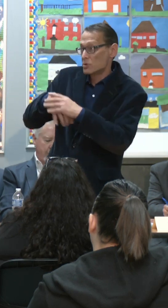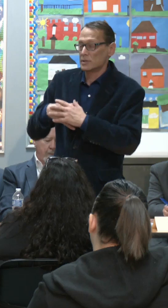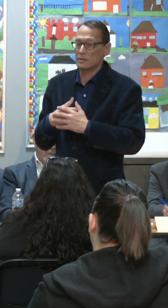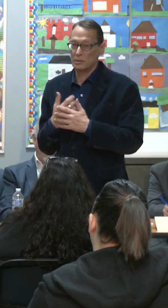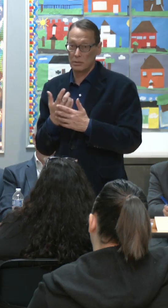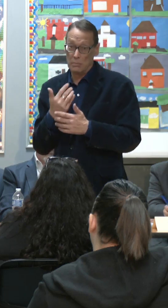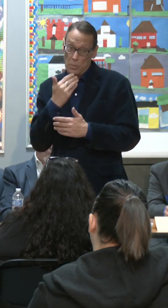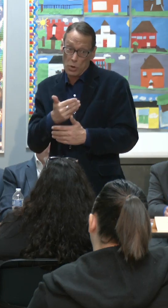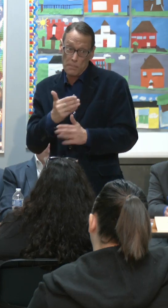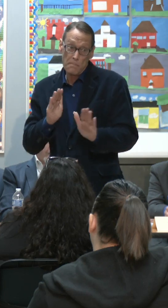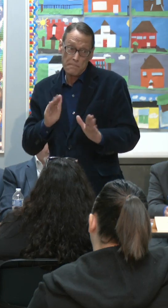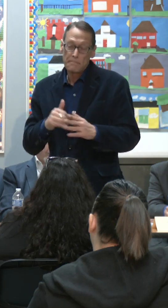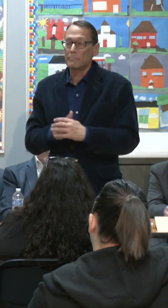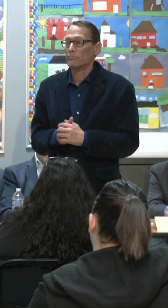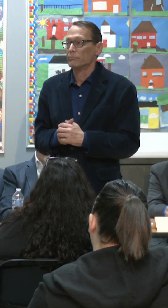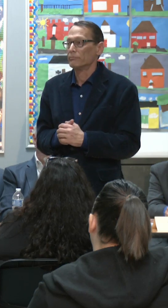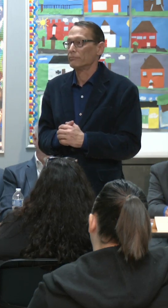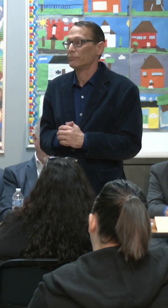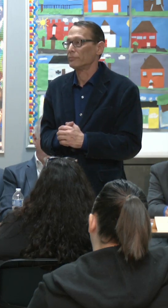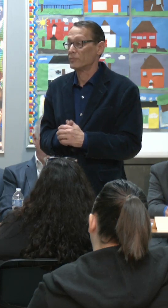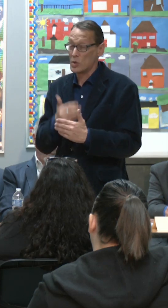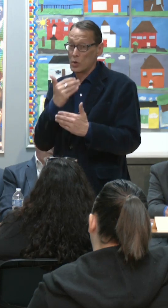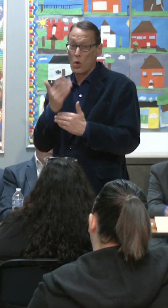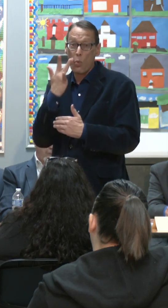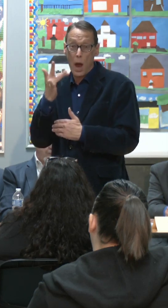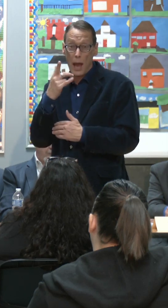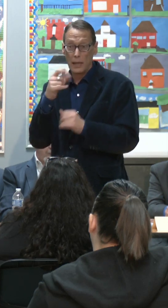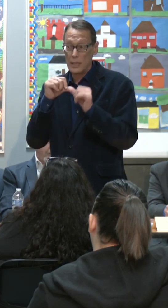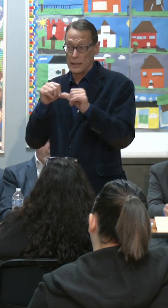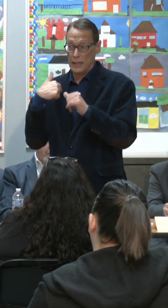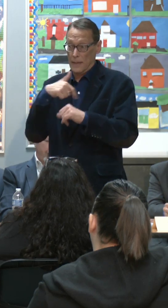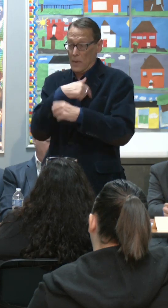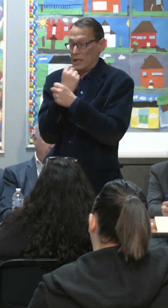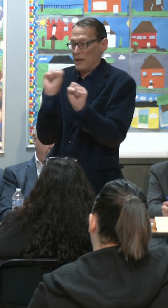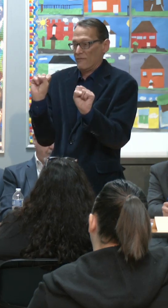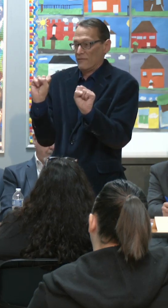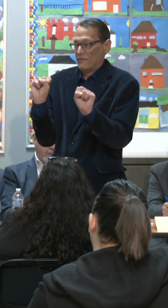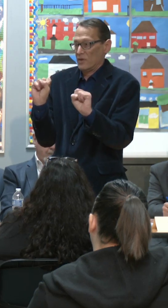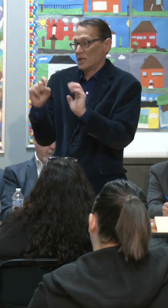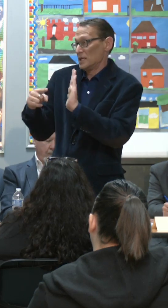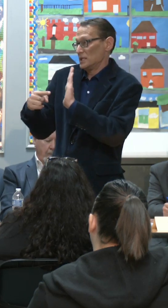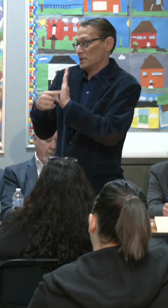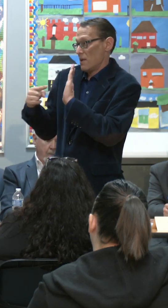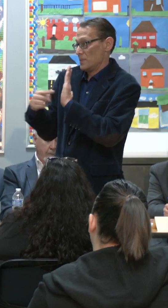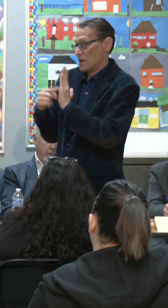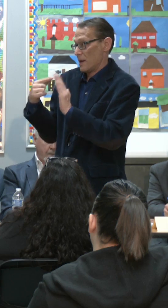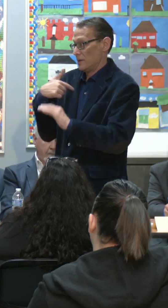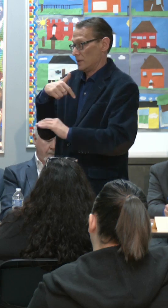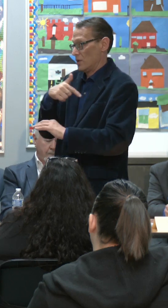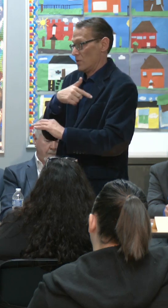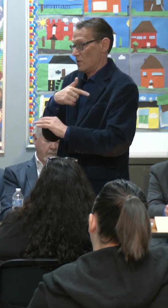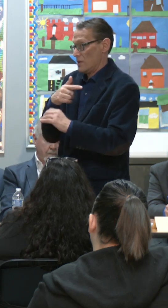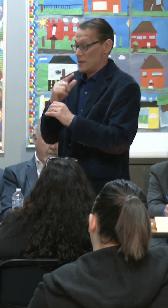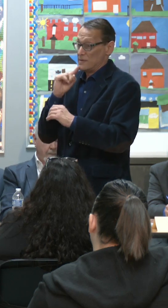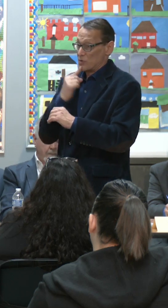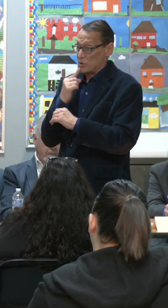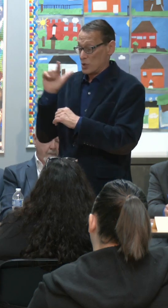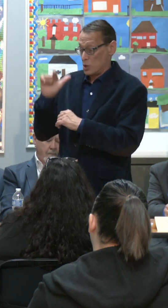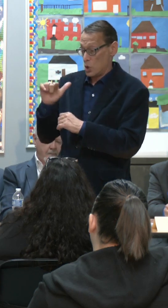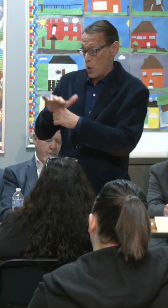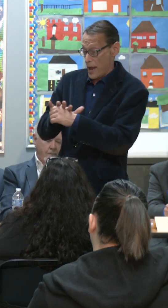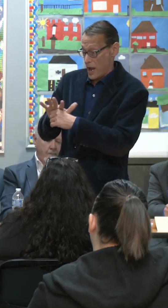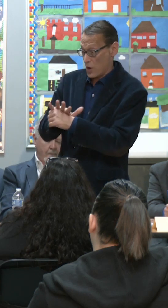homicides. 90% of our murders in this city are by gunshot. So when we reduce that, we start to bring